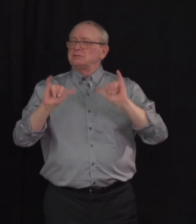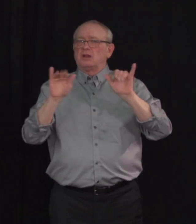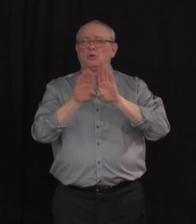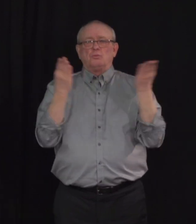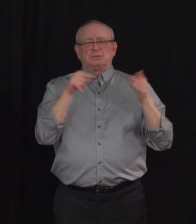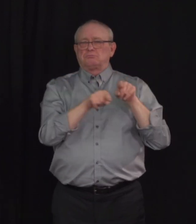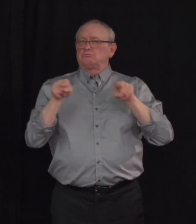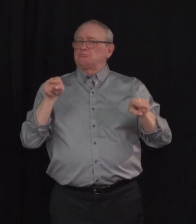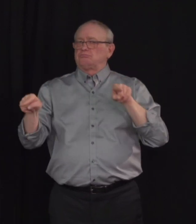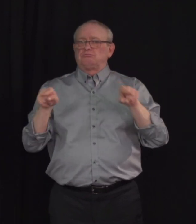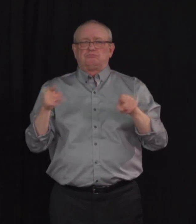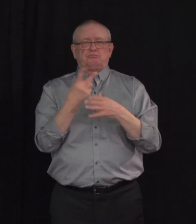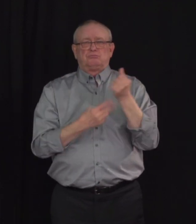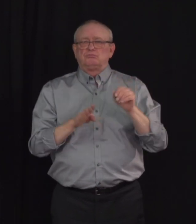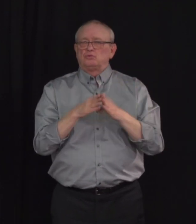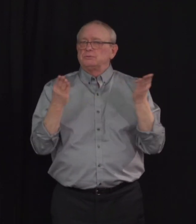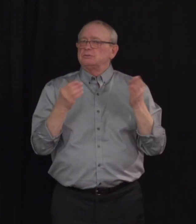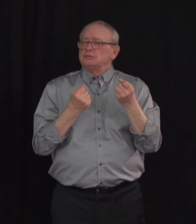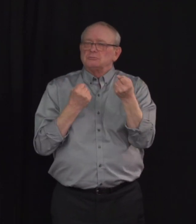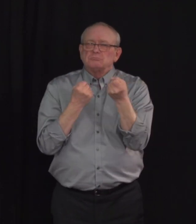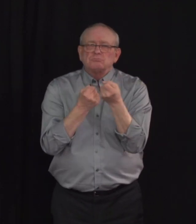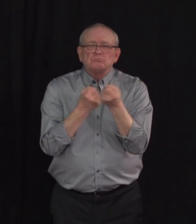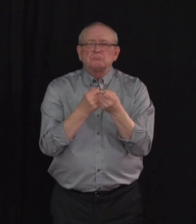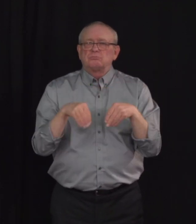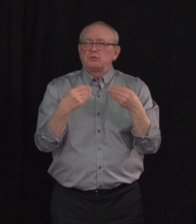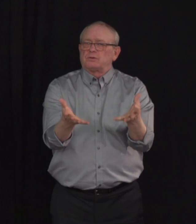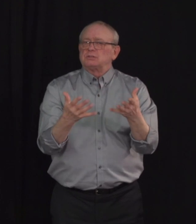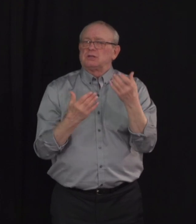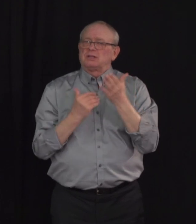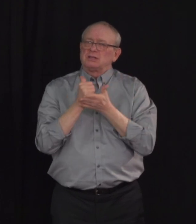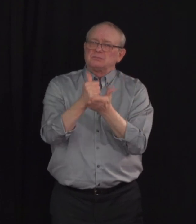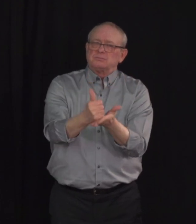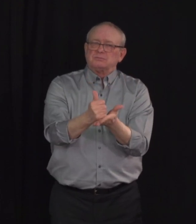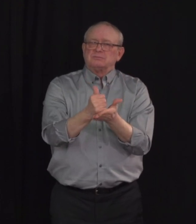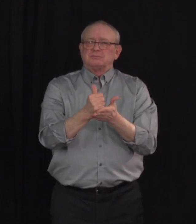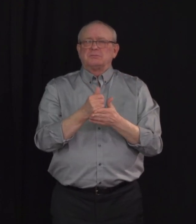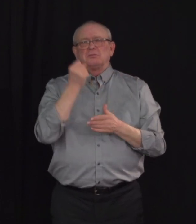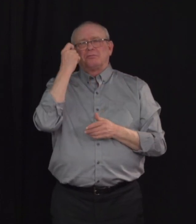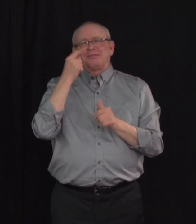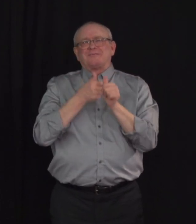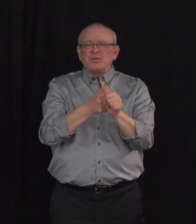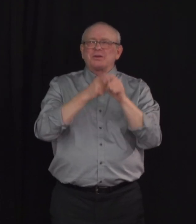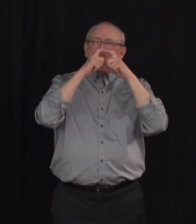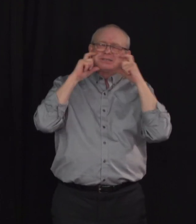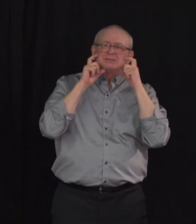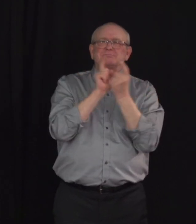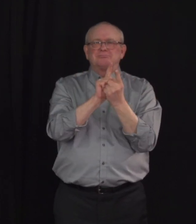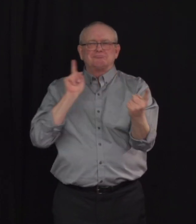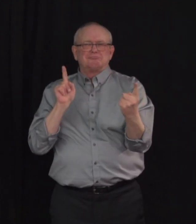in place to ensure that help is available while staying protected from COVID-19. Free,